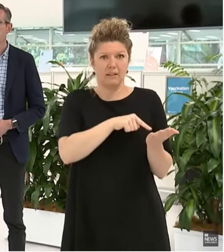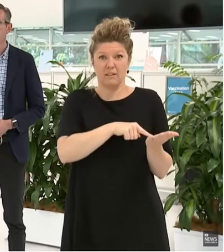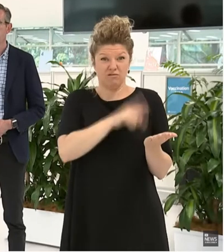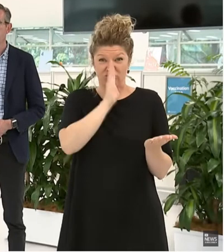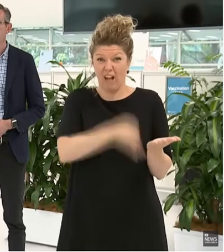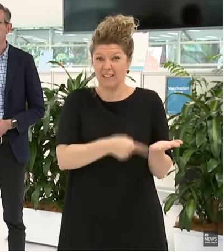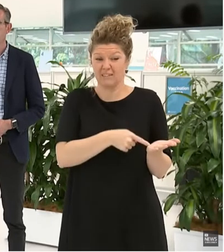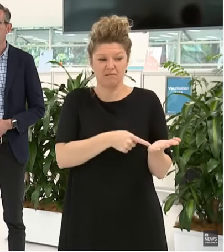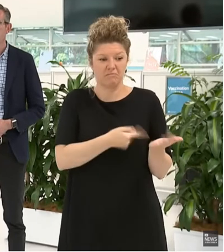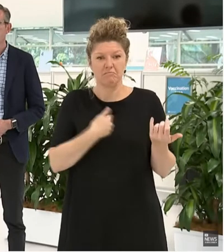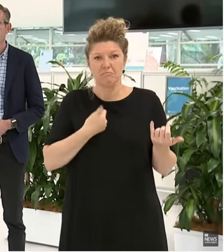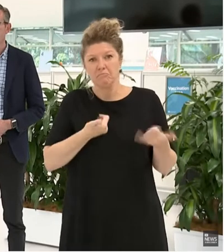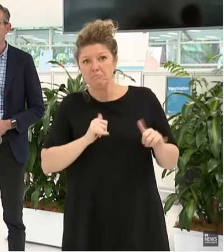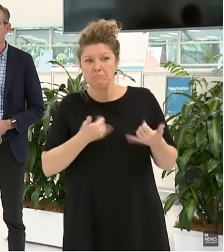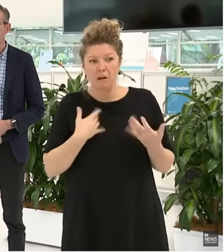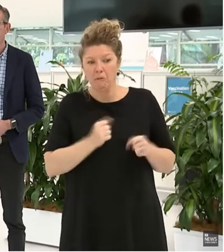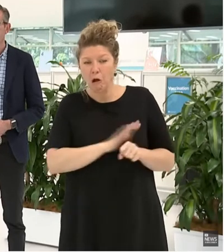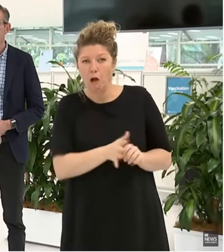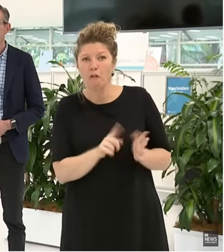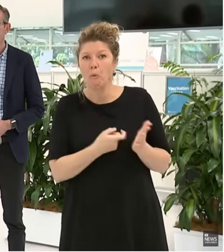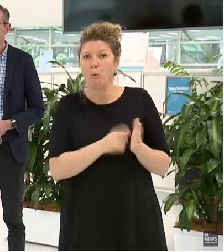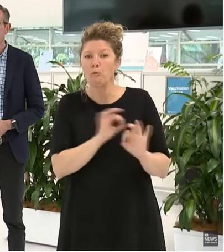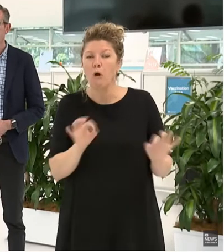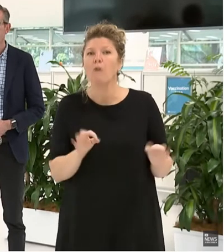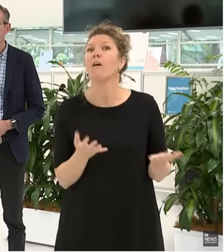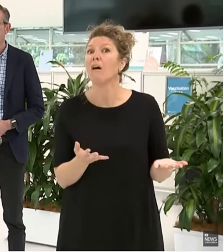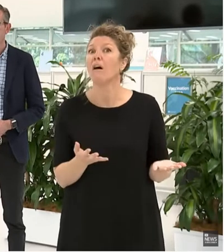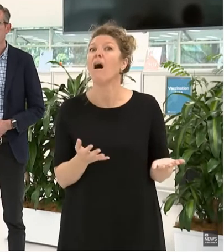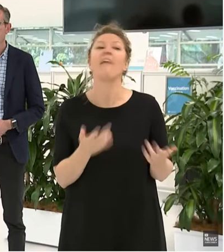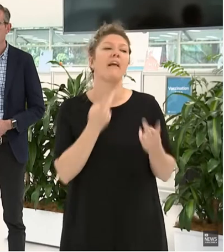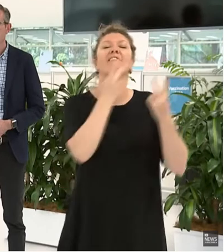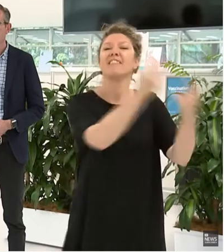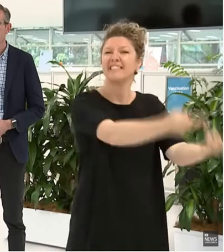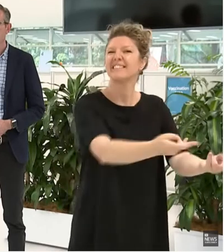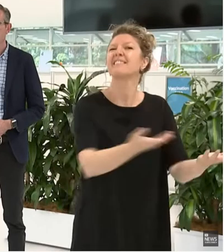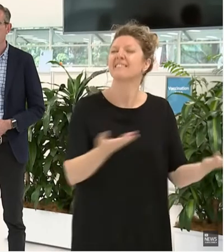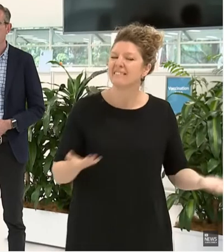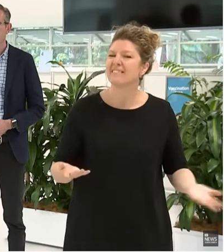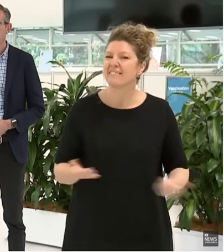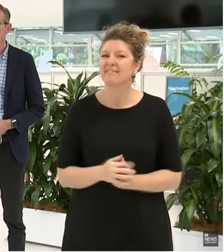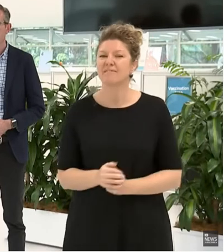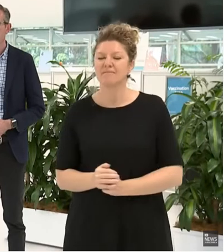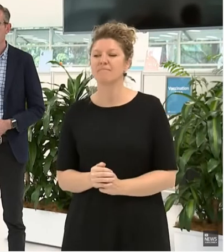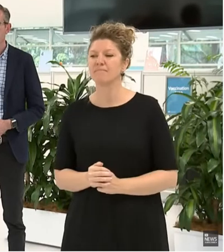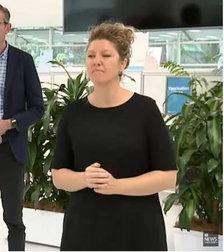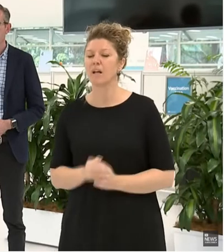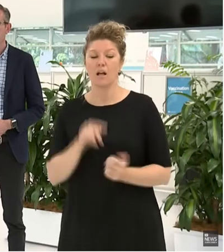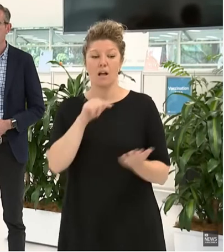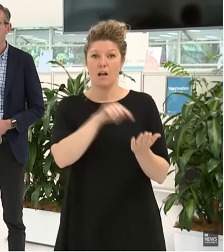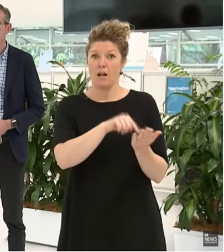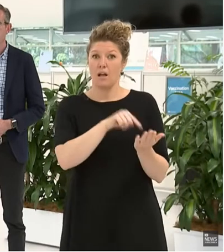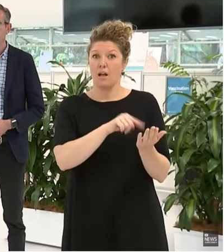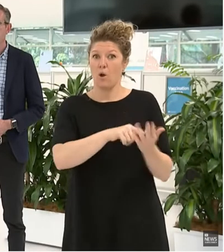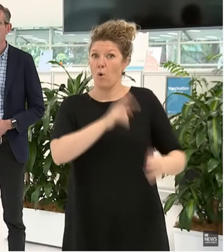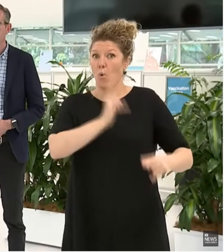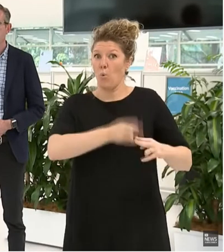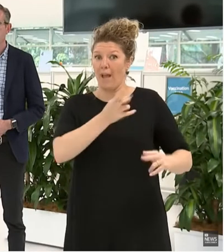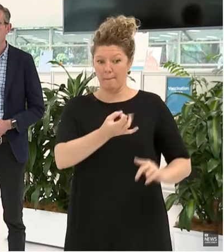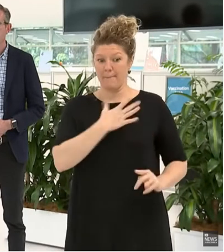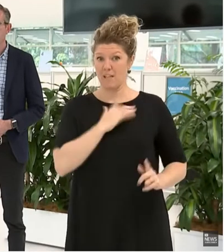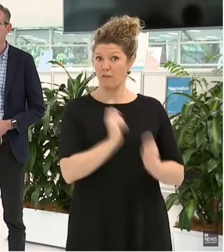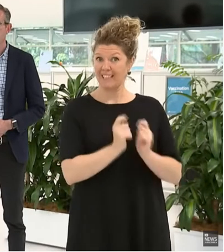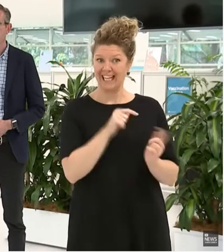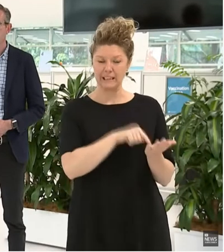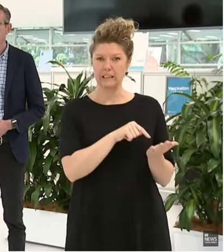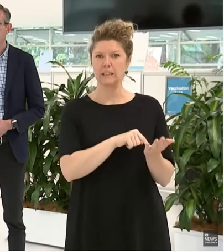there. And obviously this is a matter of risk management. We know that rapid antigen tests may not have the same accuracy level, but